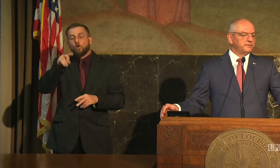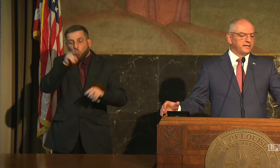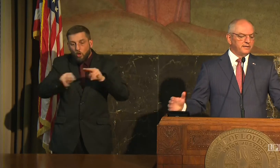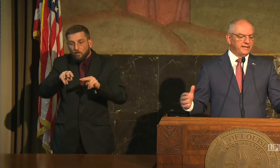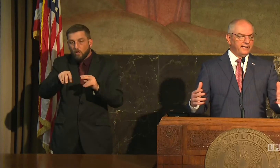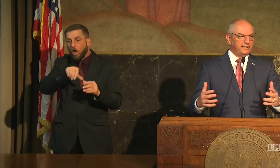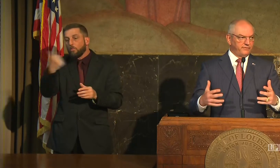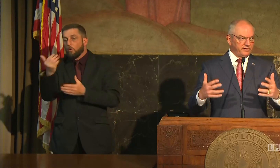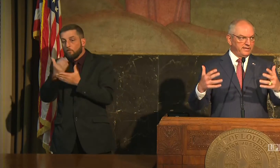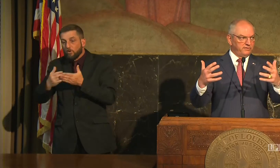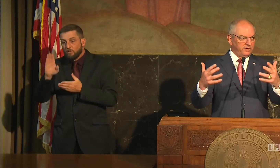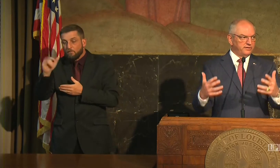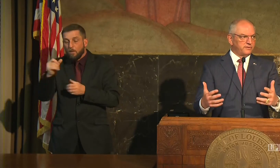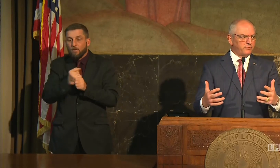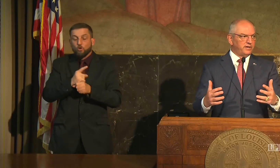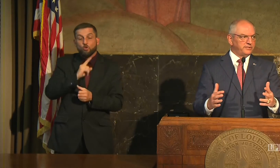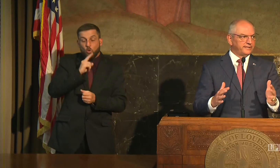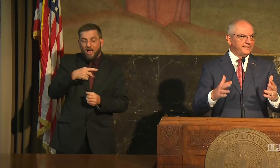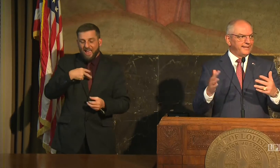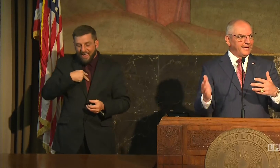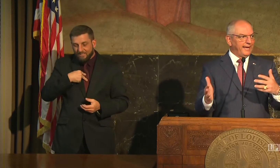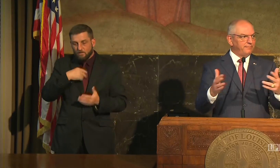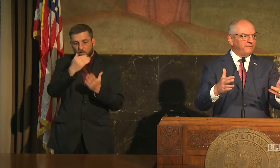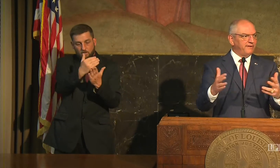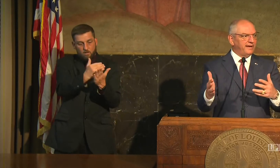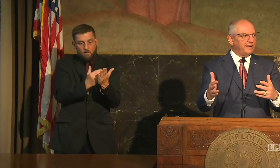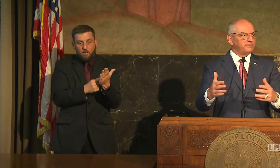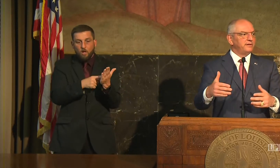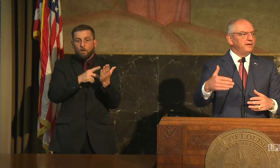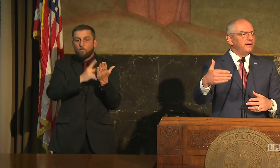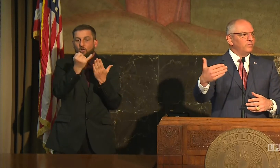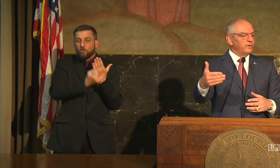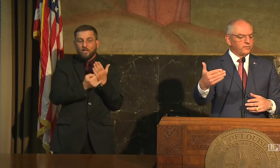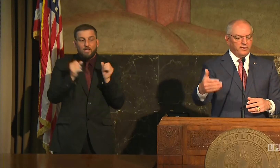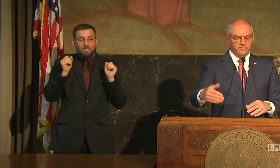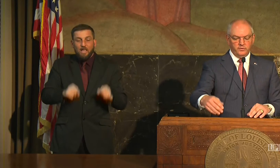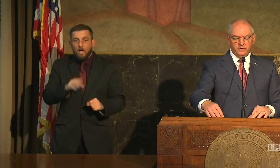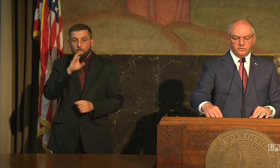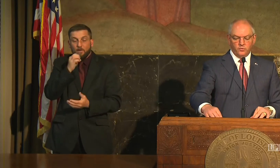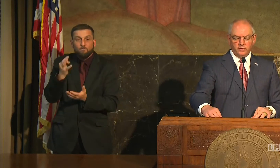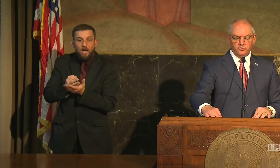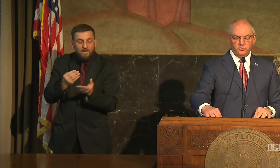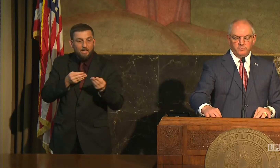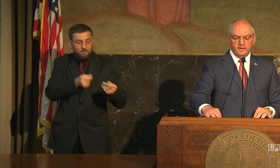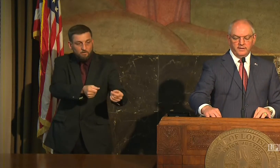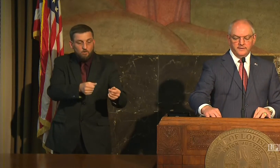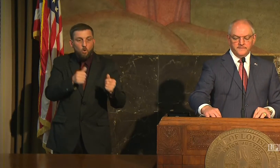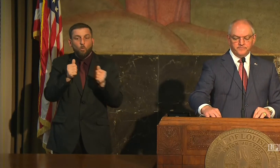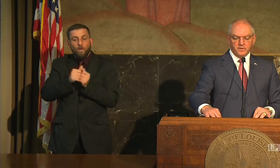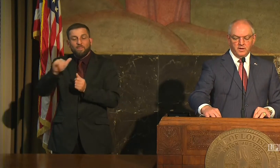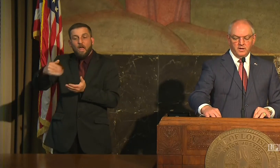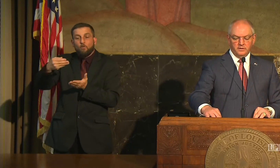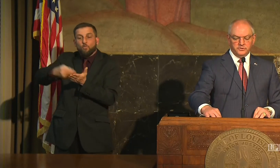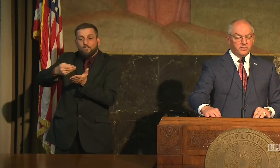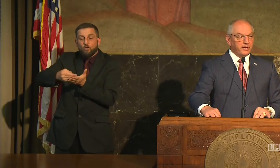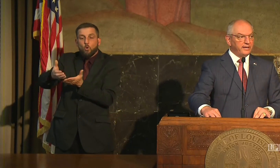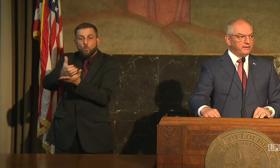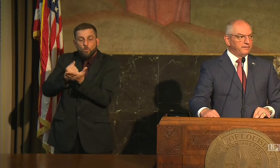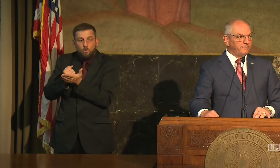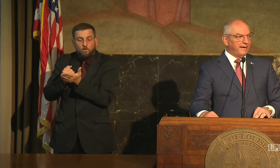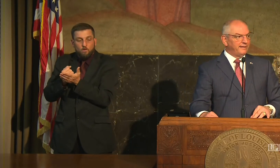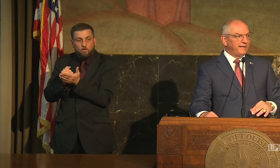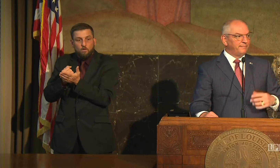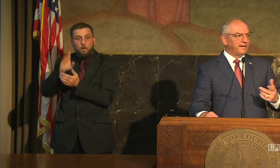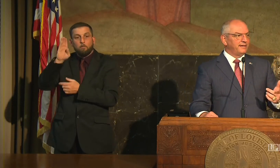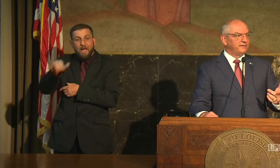it does contain, if it contains a list of projects, that they can be financed with the revenue that's going to be